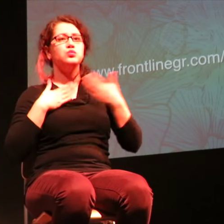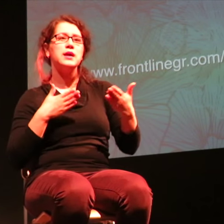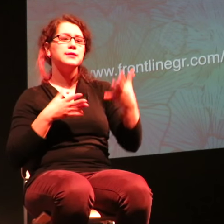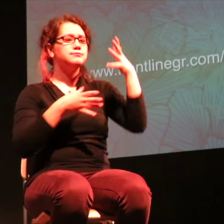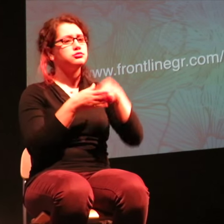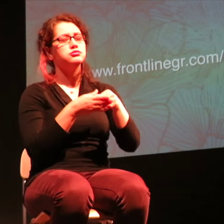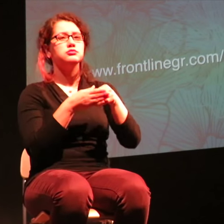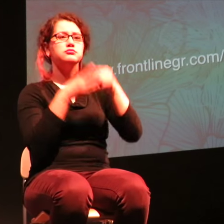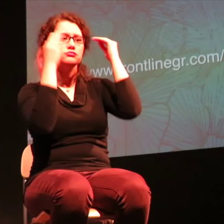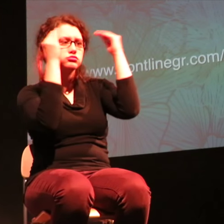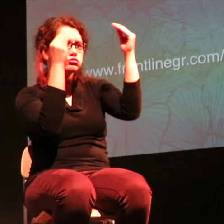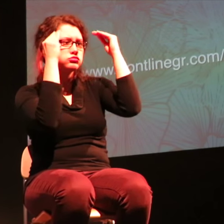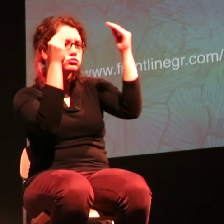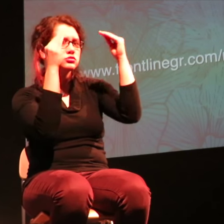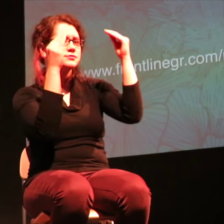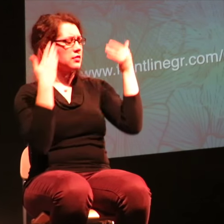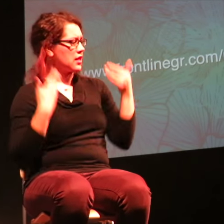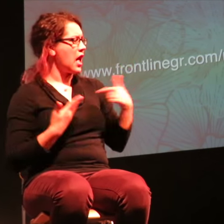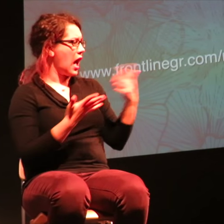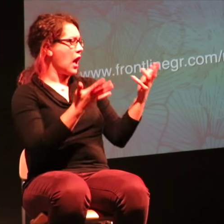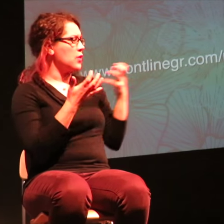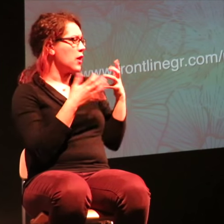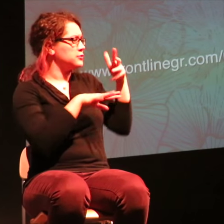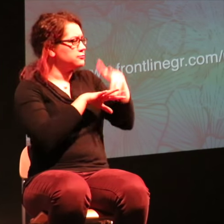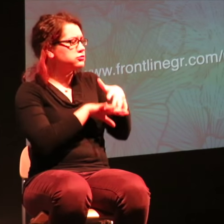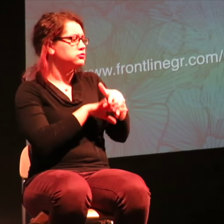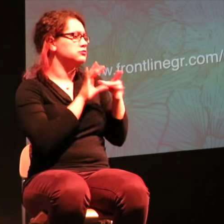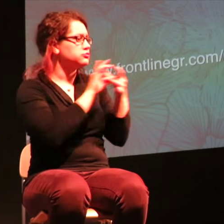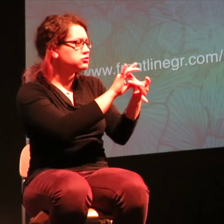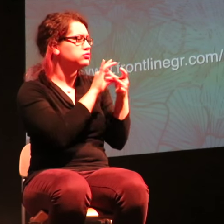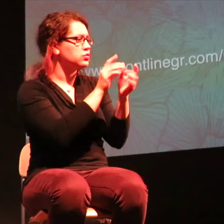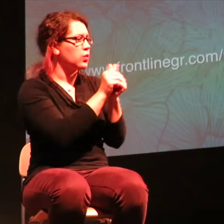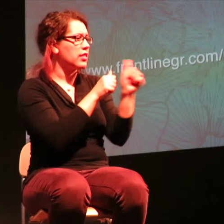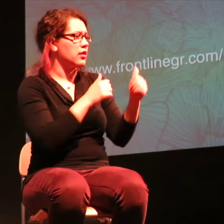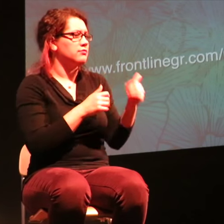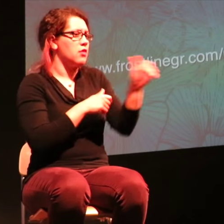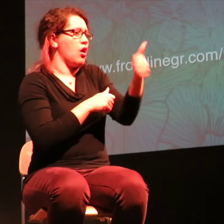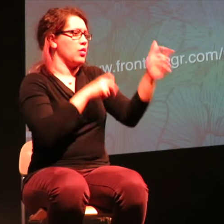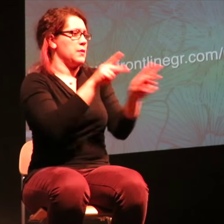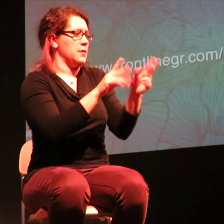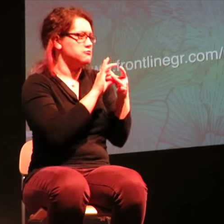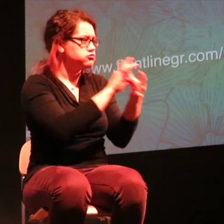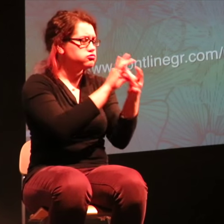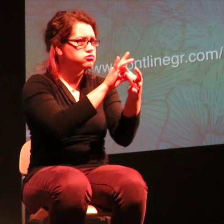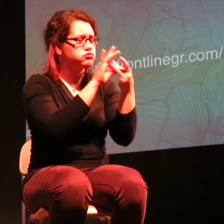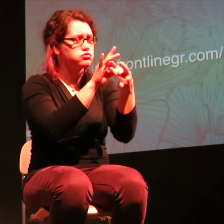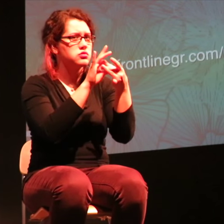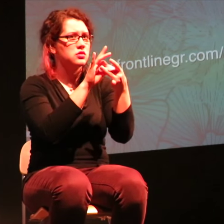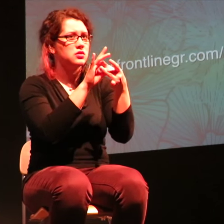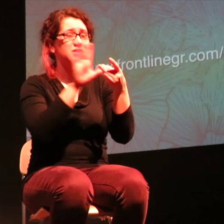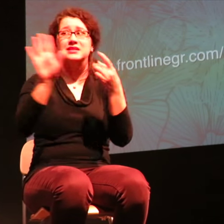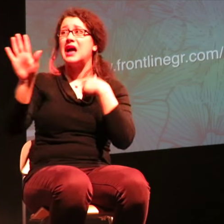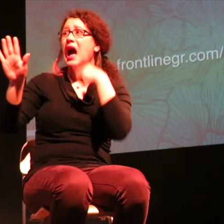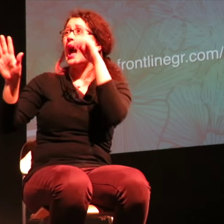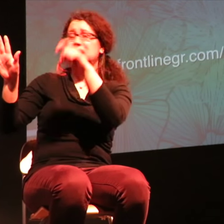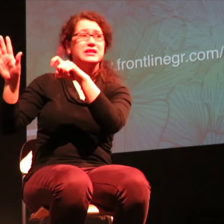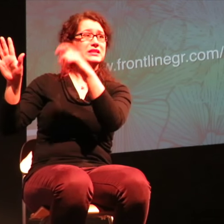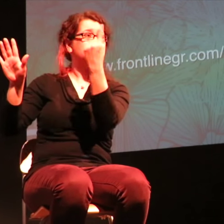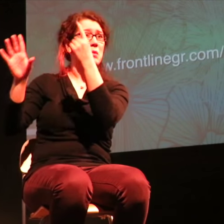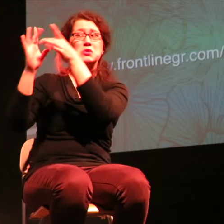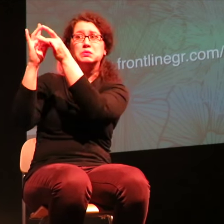mentors, who are willing to say, I want to invest in somebody else's life. And we also want people to say, I really need to